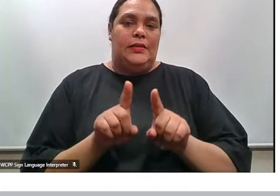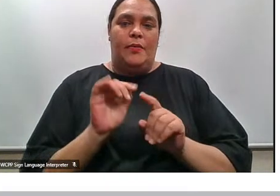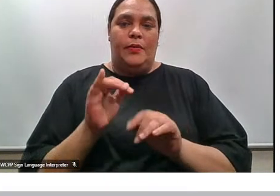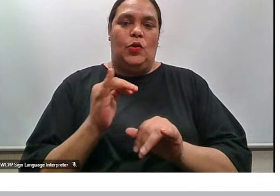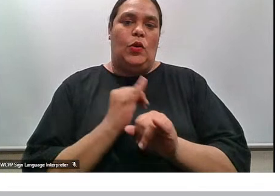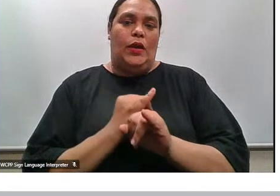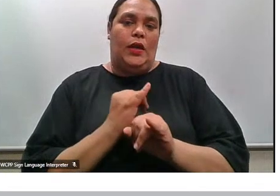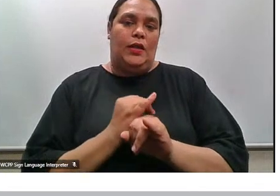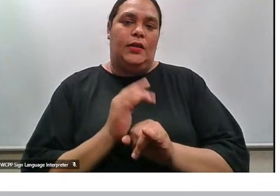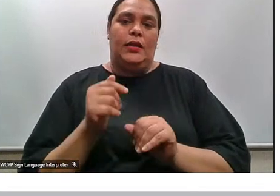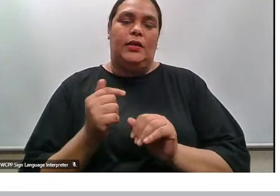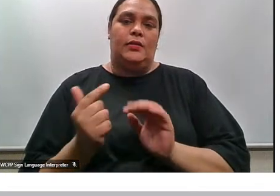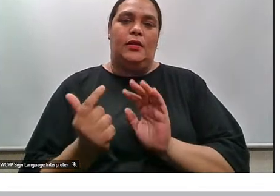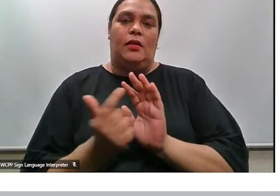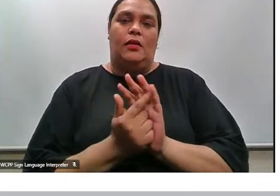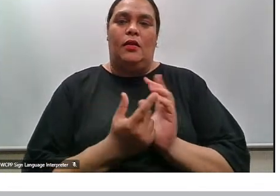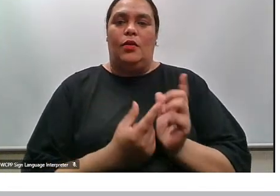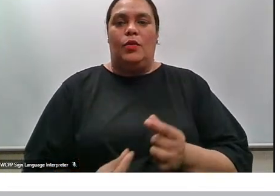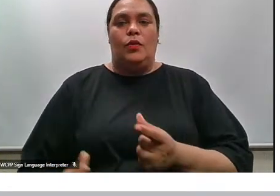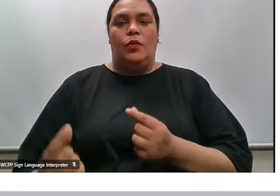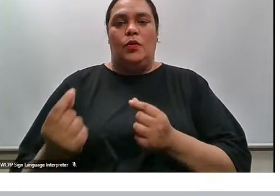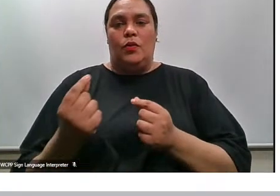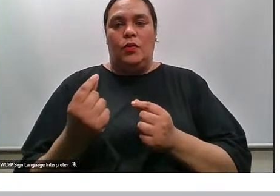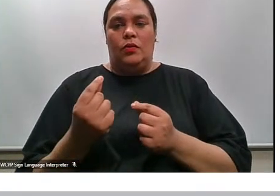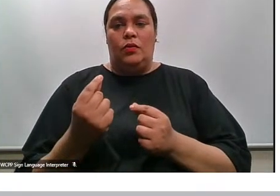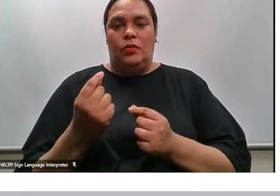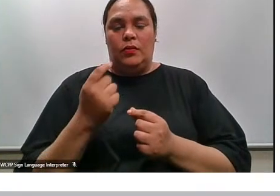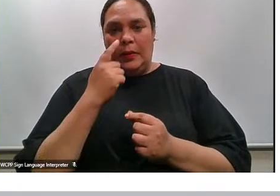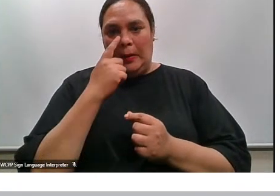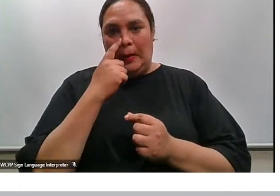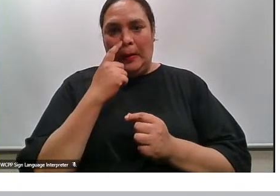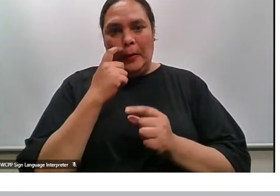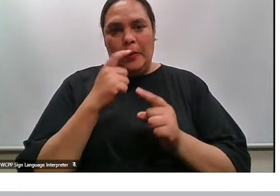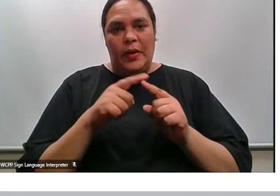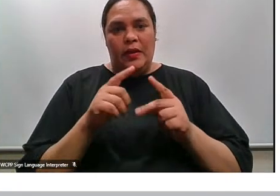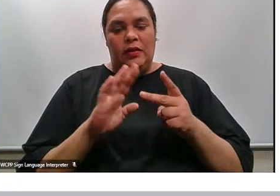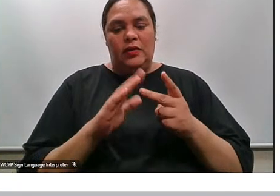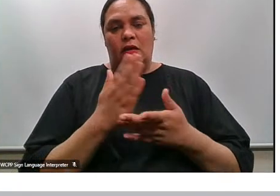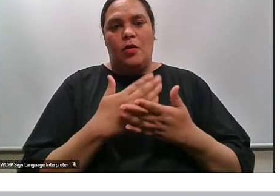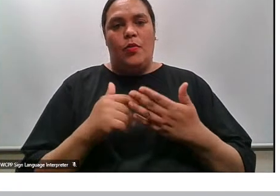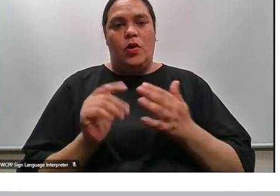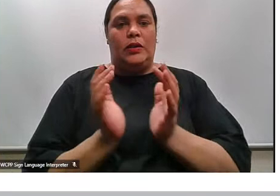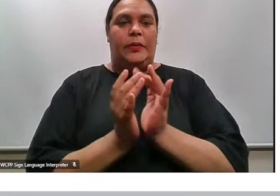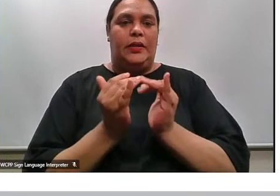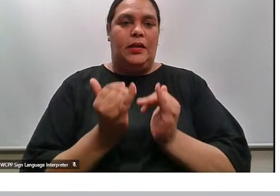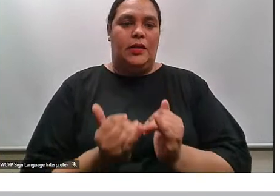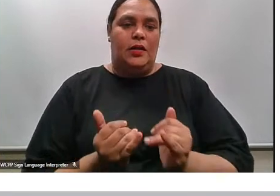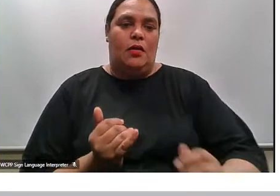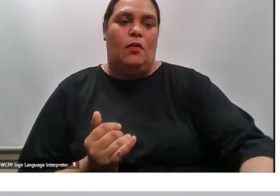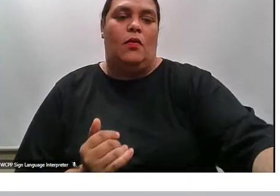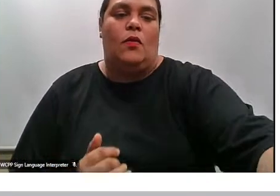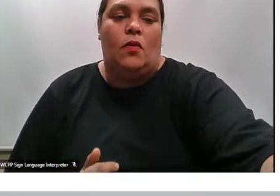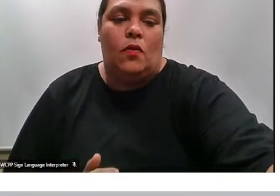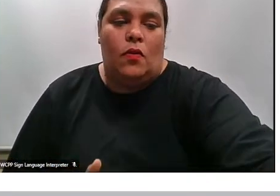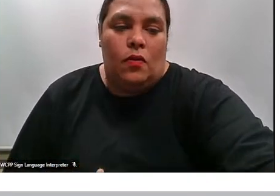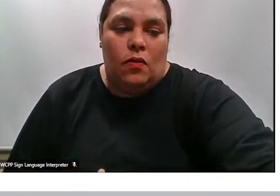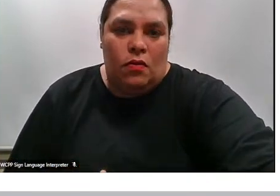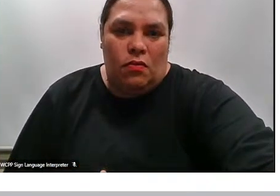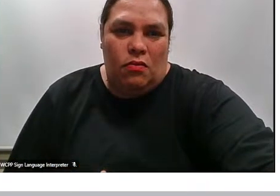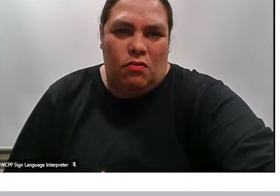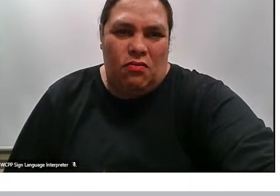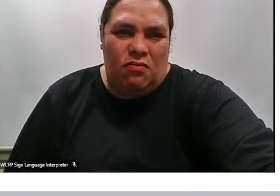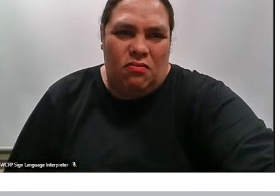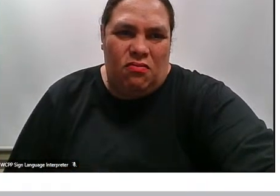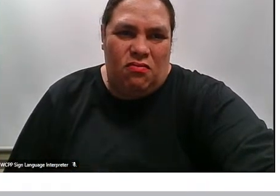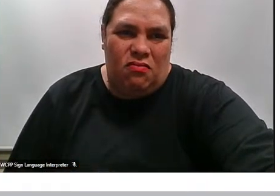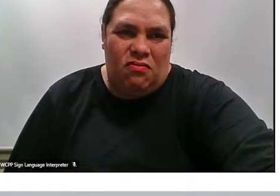which is the Liquor Authority. This is the second part of the meeting we are holding. The first part having been a part